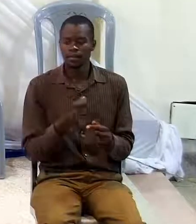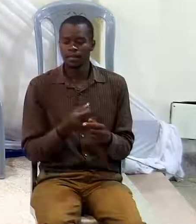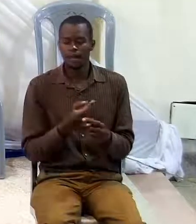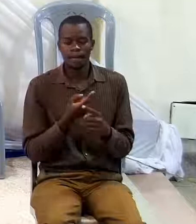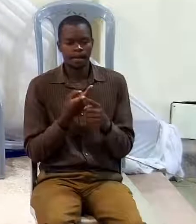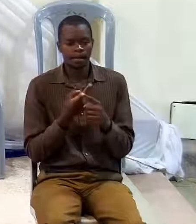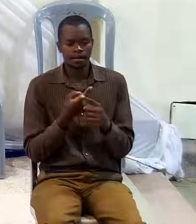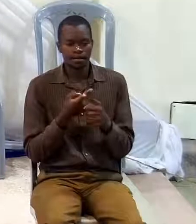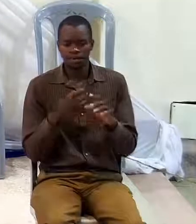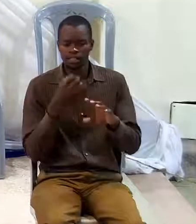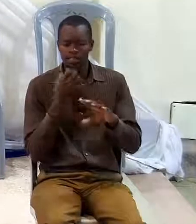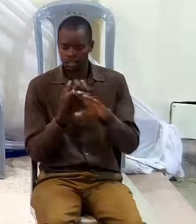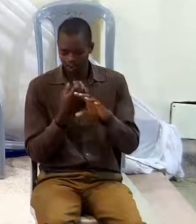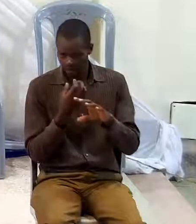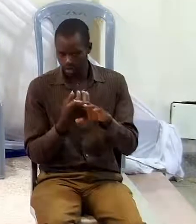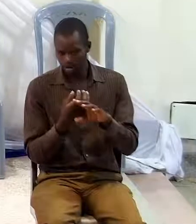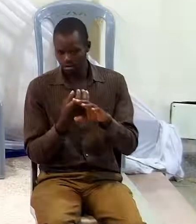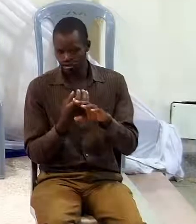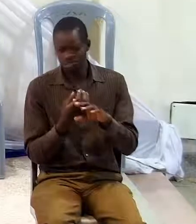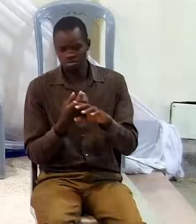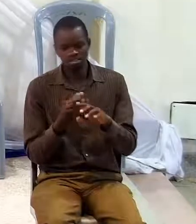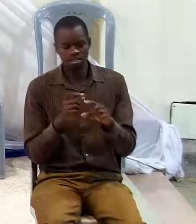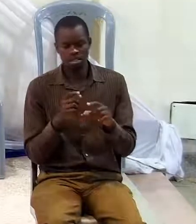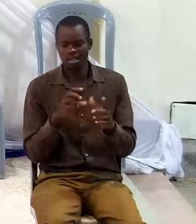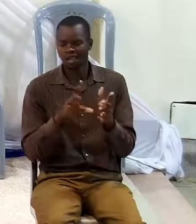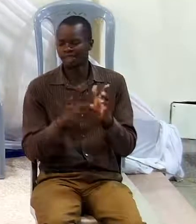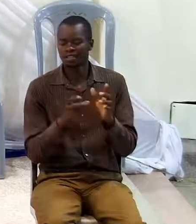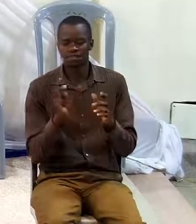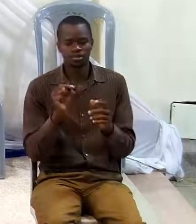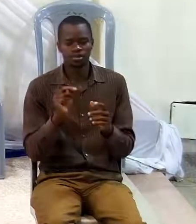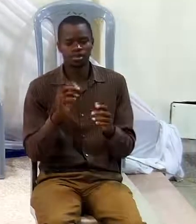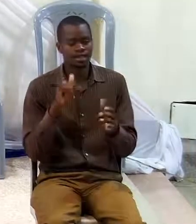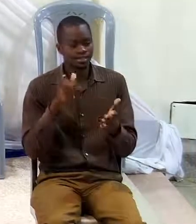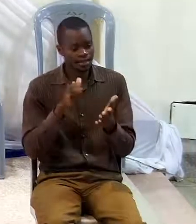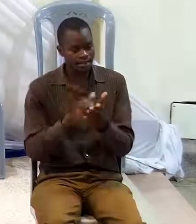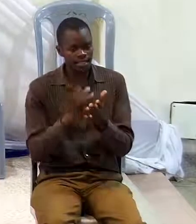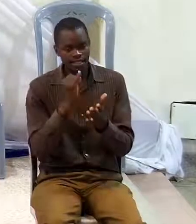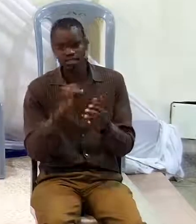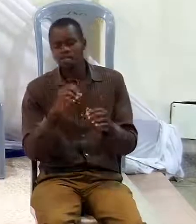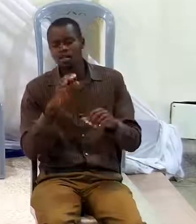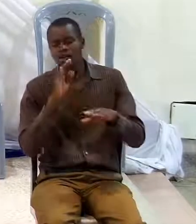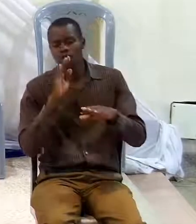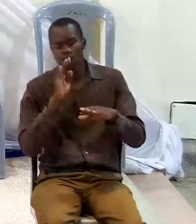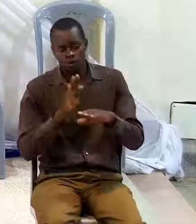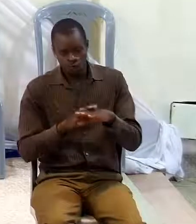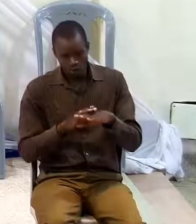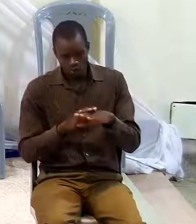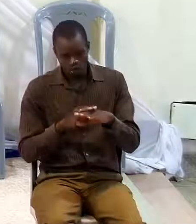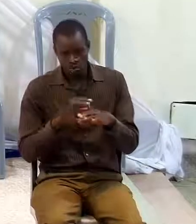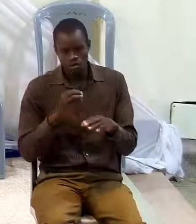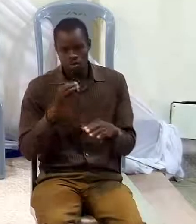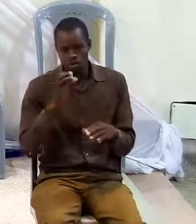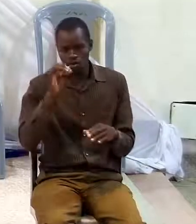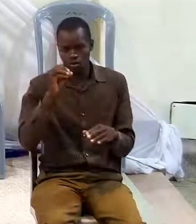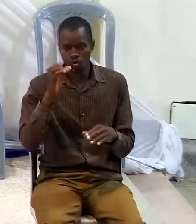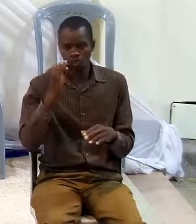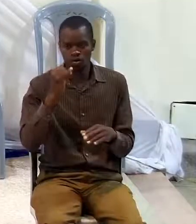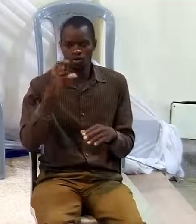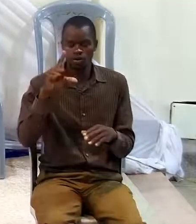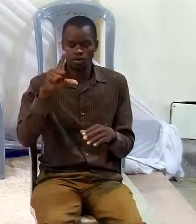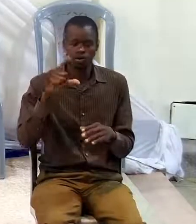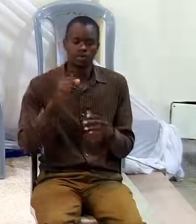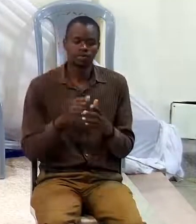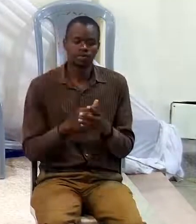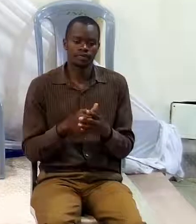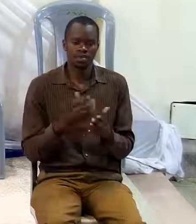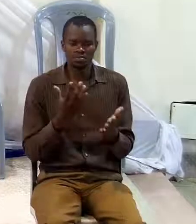good oil. And if it solidifies, you cook with it, it solidifies. You